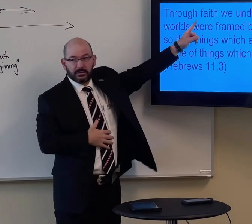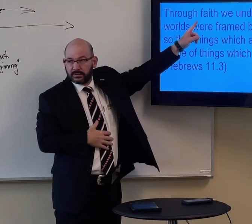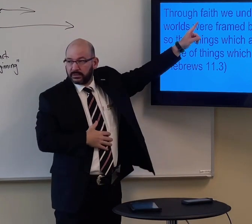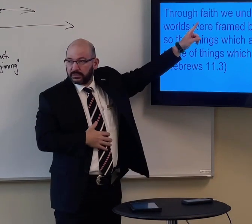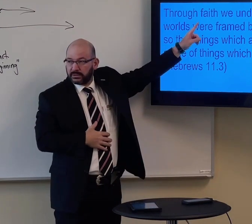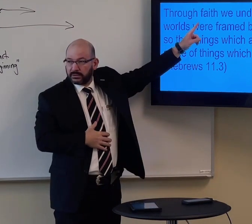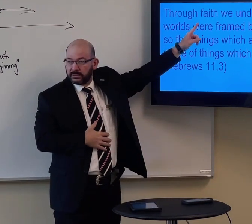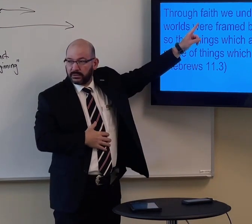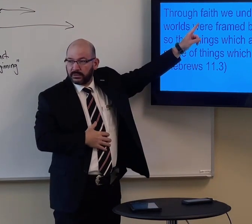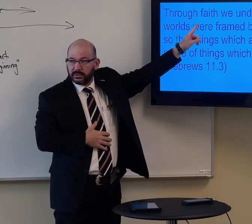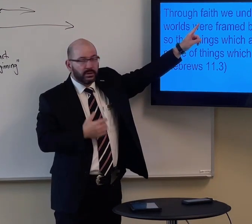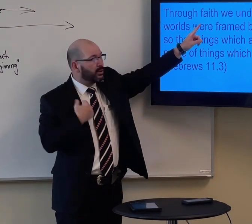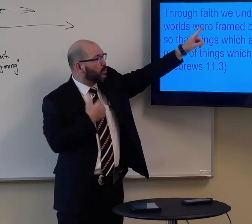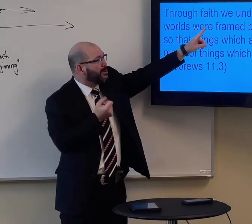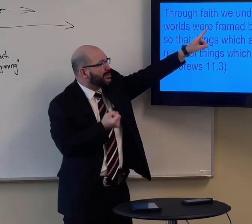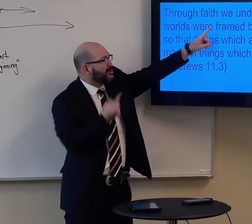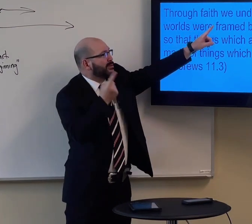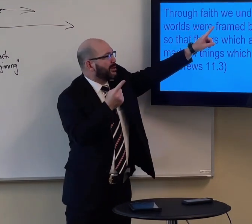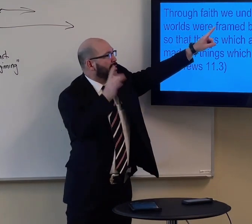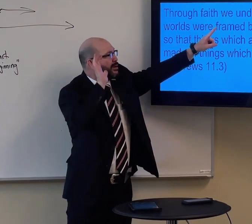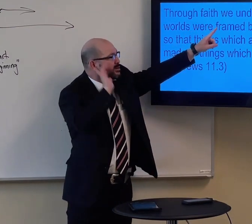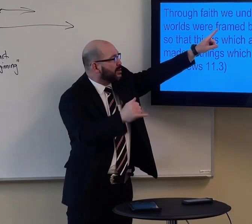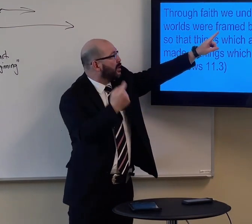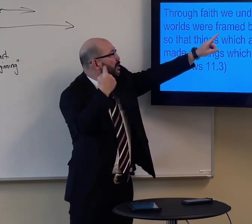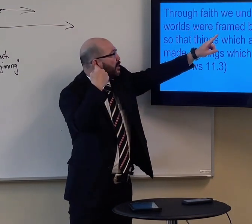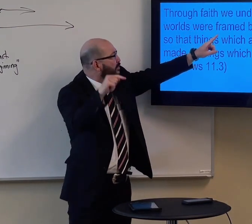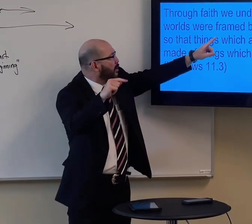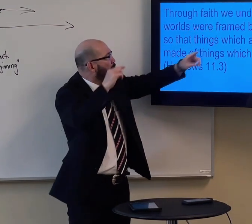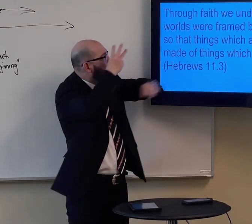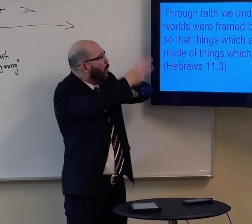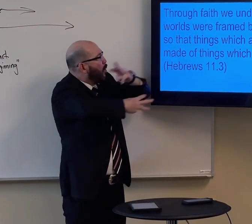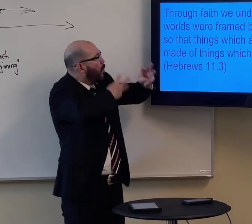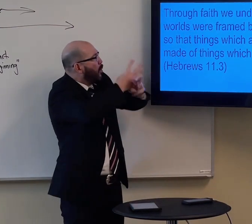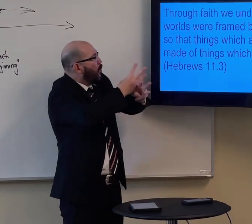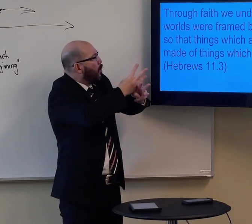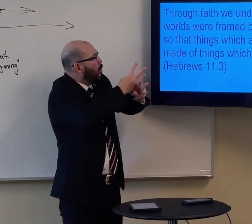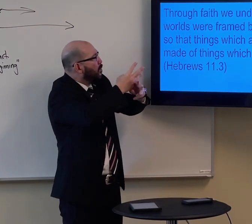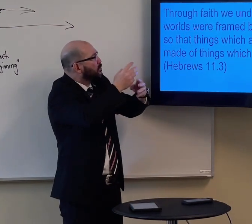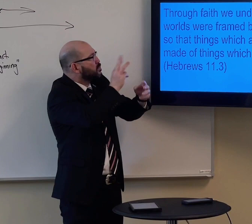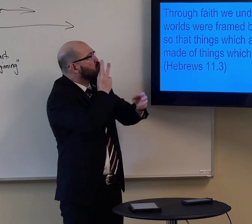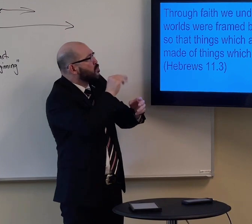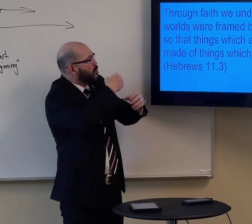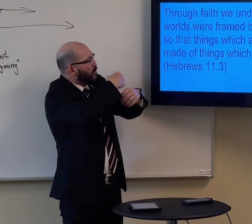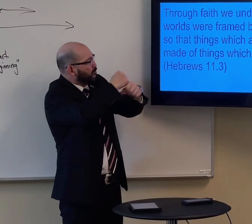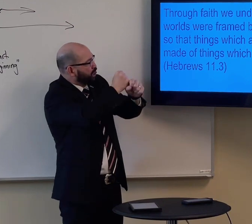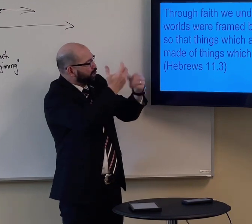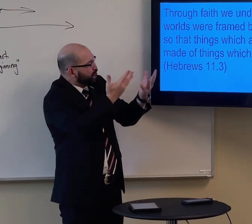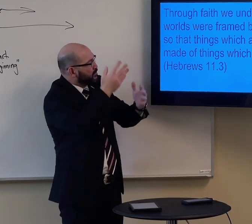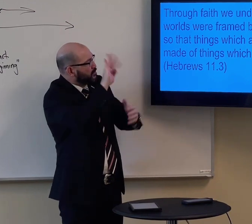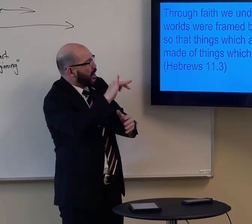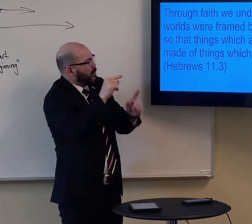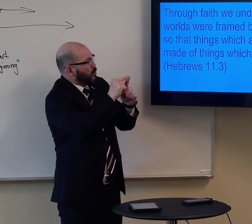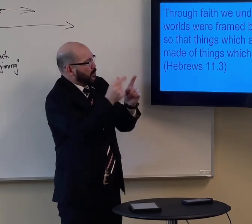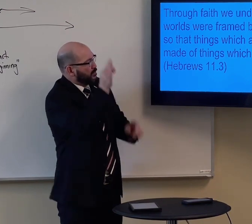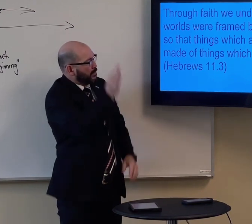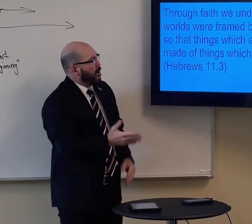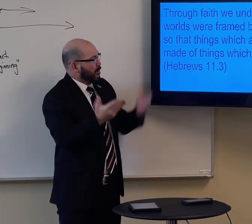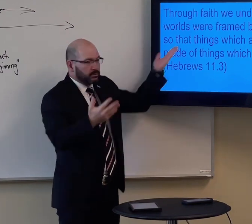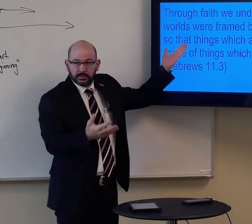we understand that the worlds were framed by the